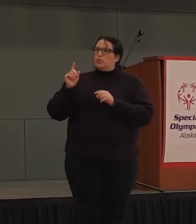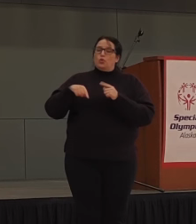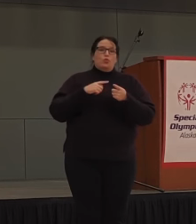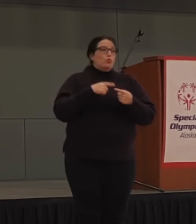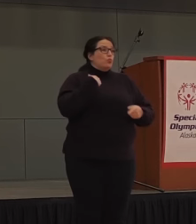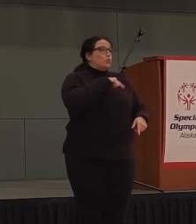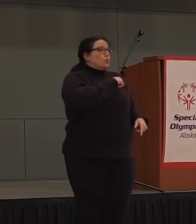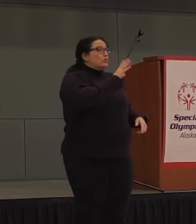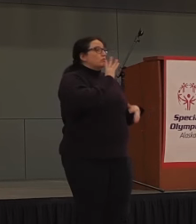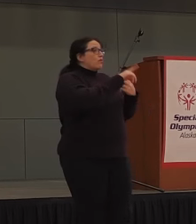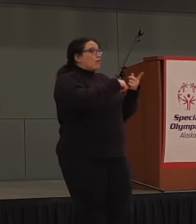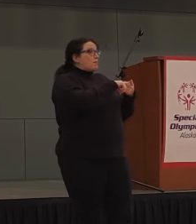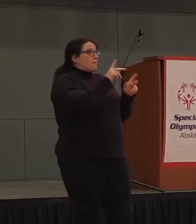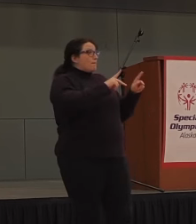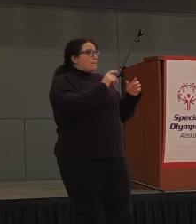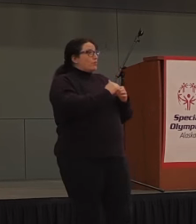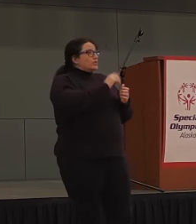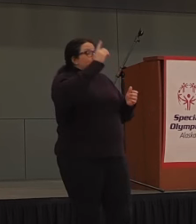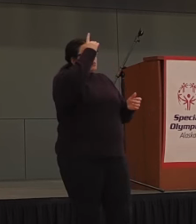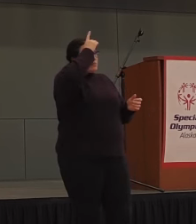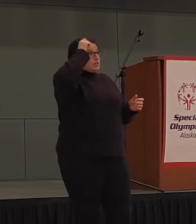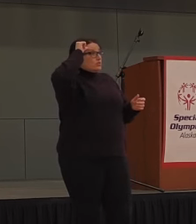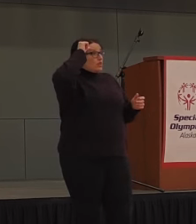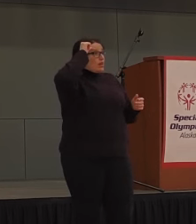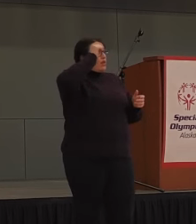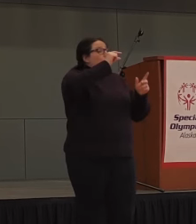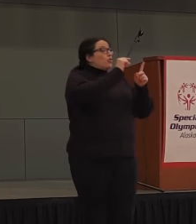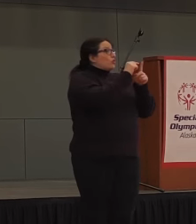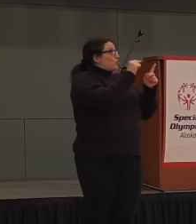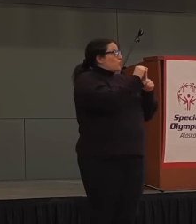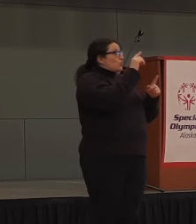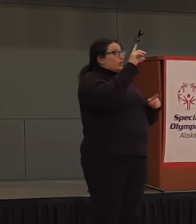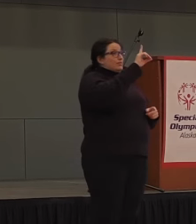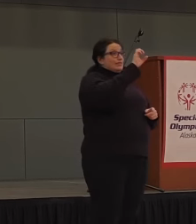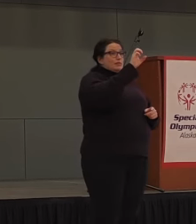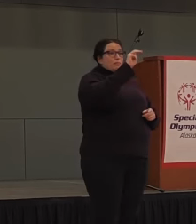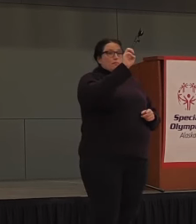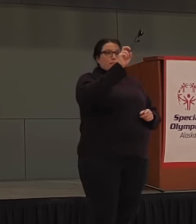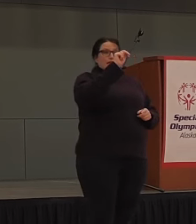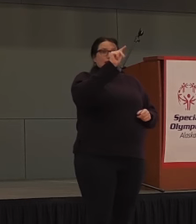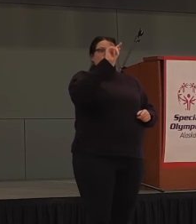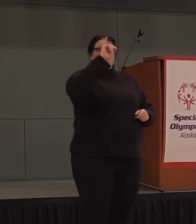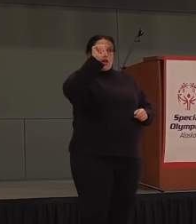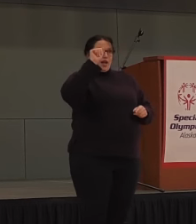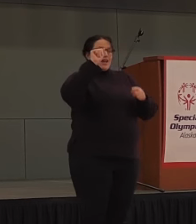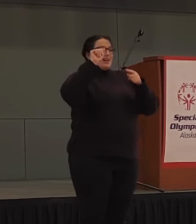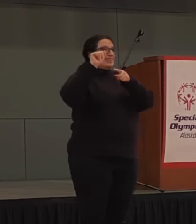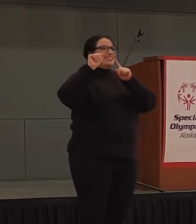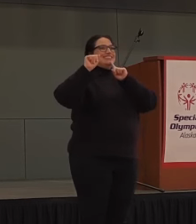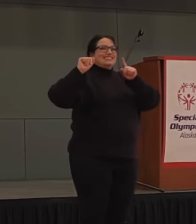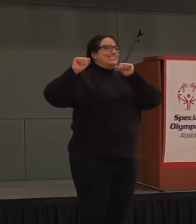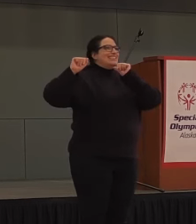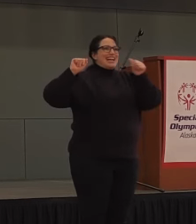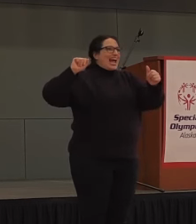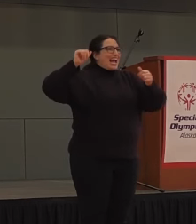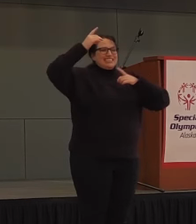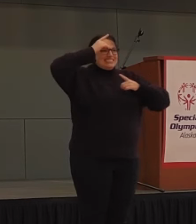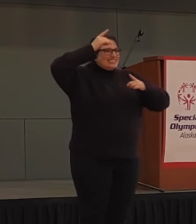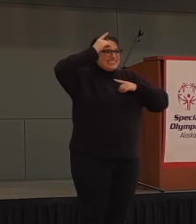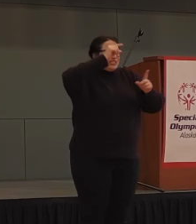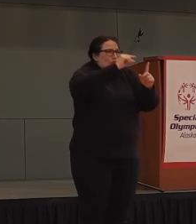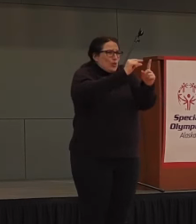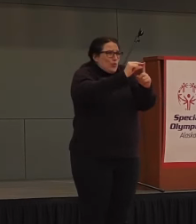talk about dementia, the word dementia, first of all, is not a